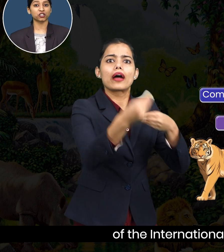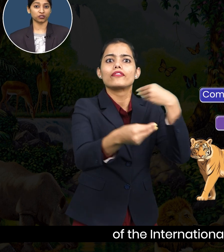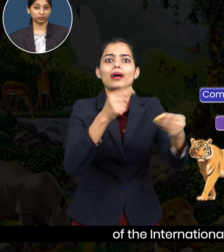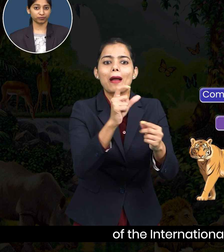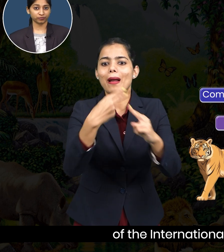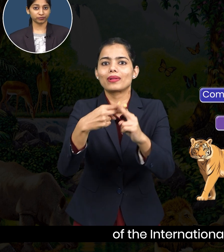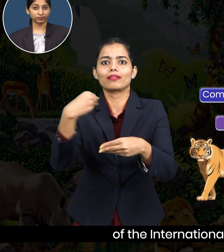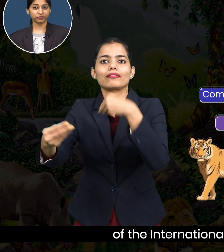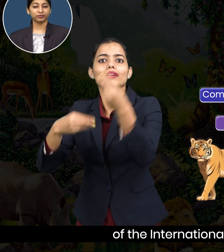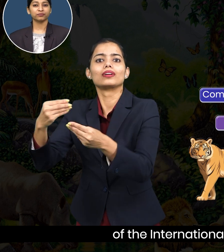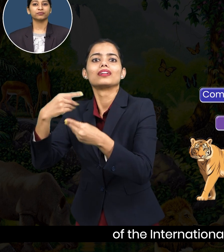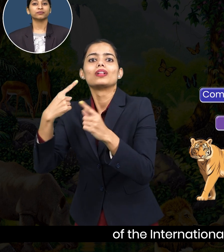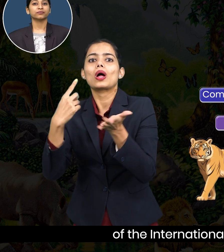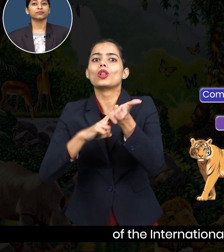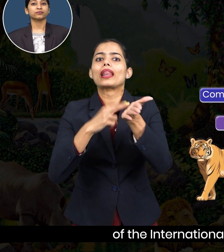Nomenclature.